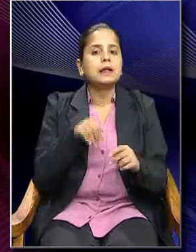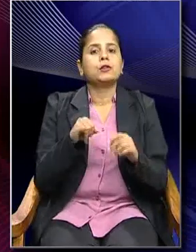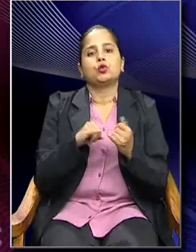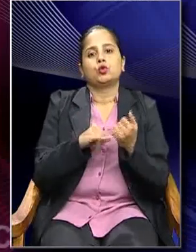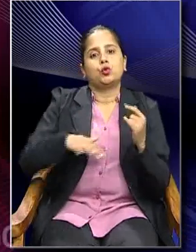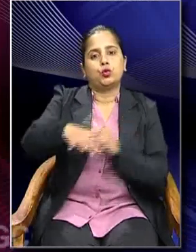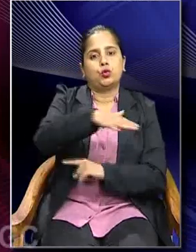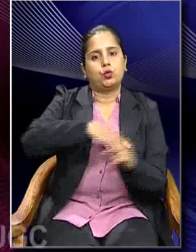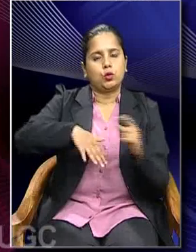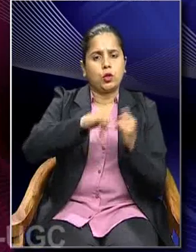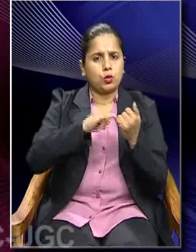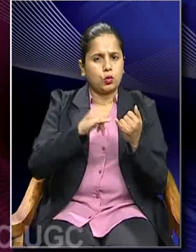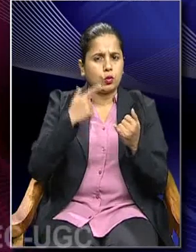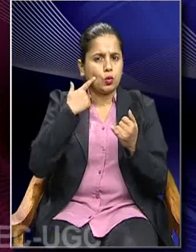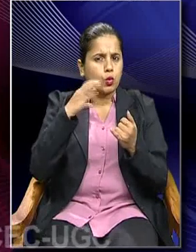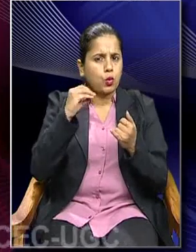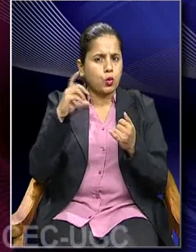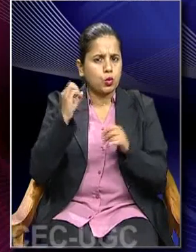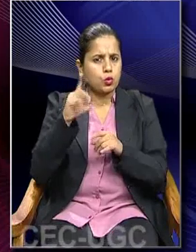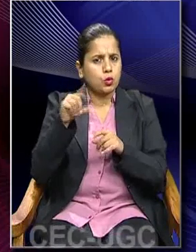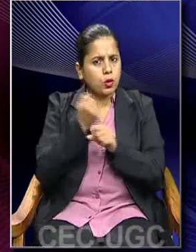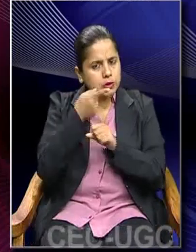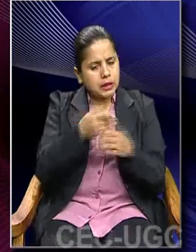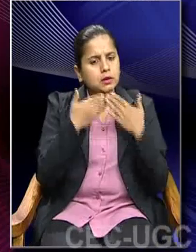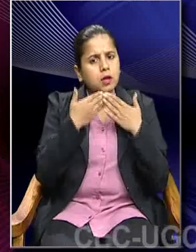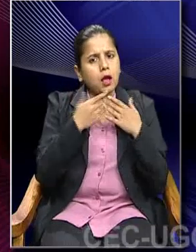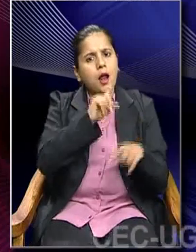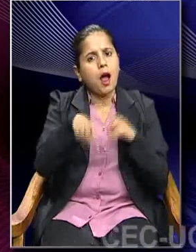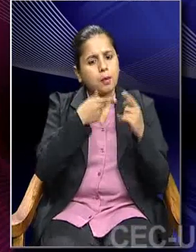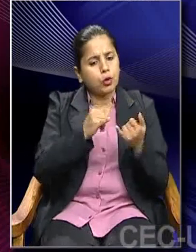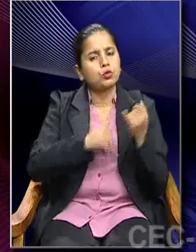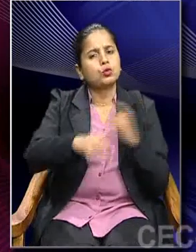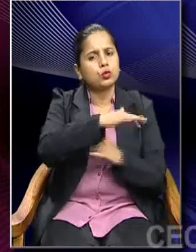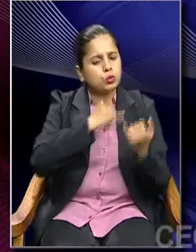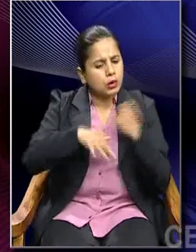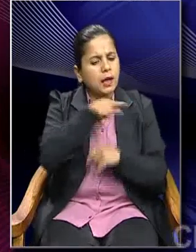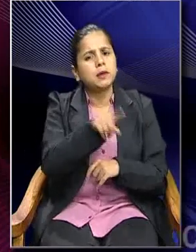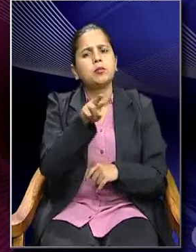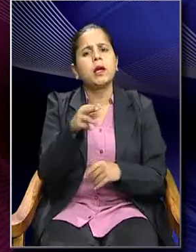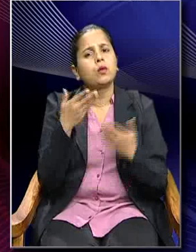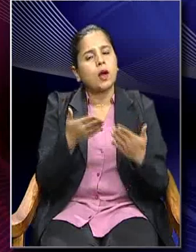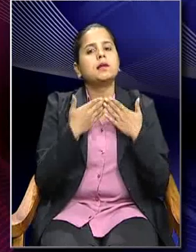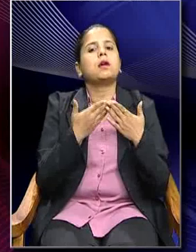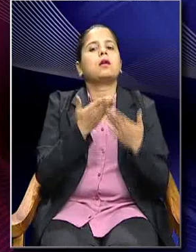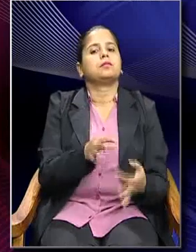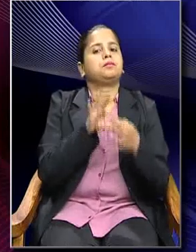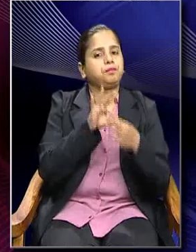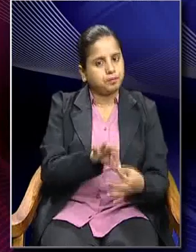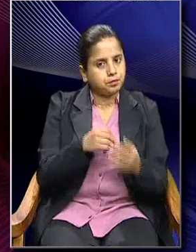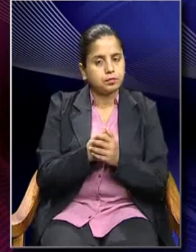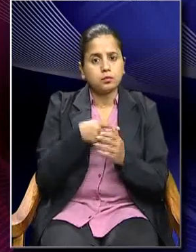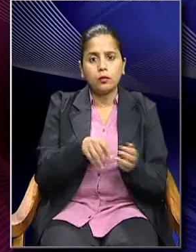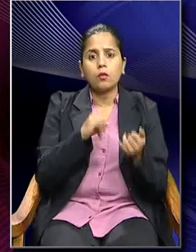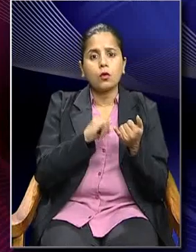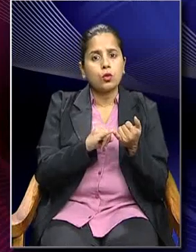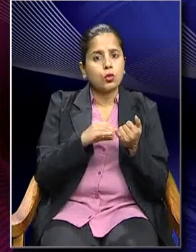Now, sociology is the study of society. What does society mean? The word society comes from